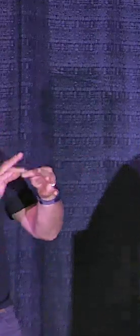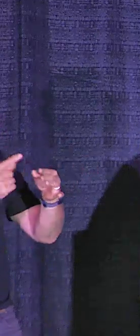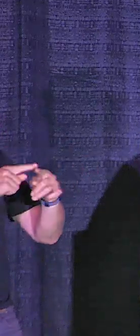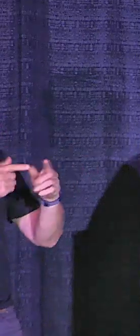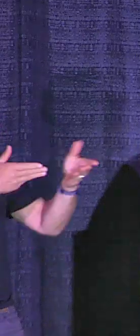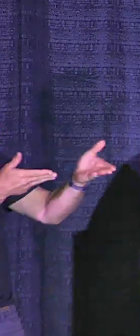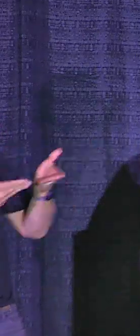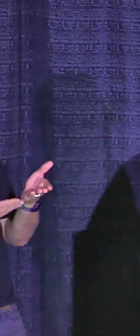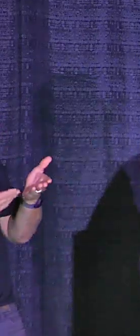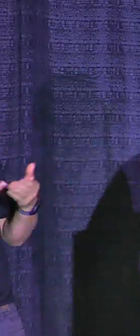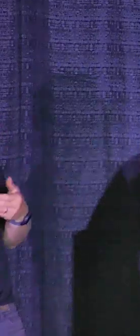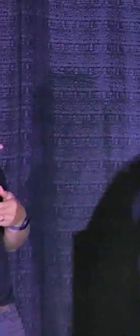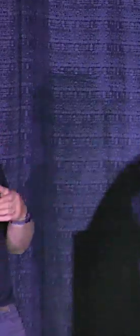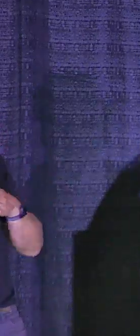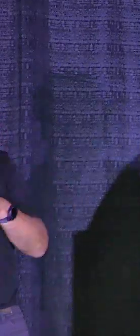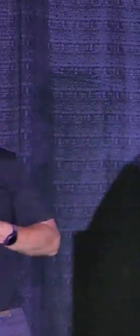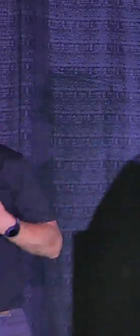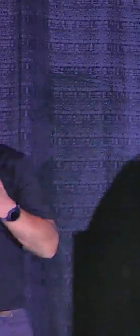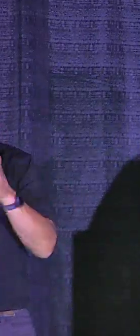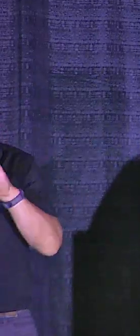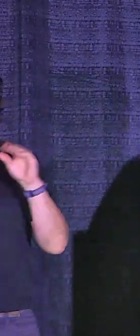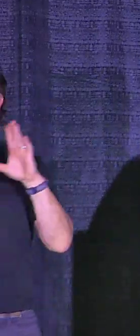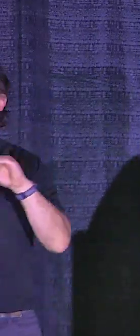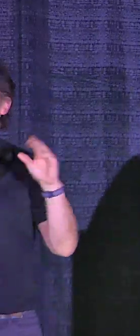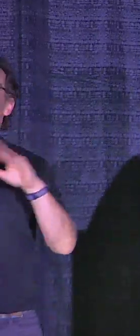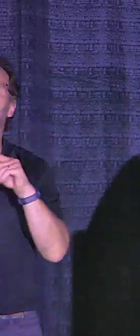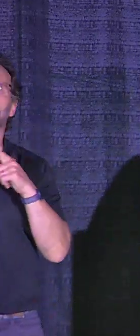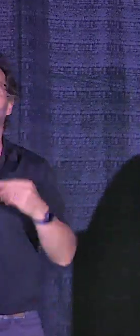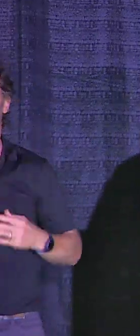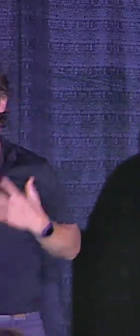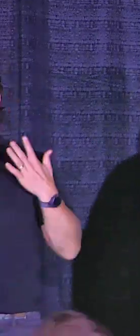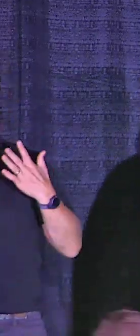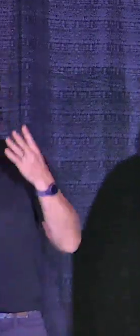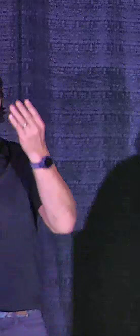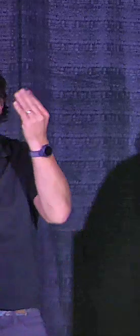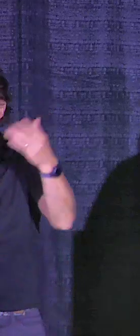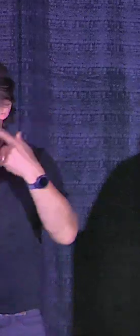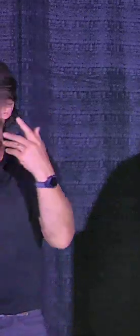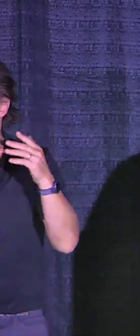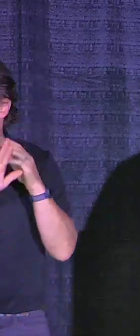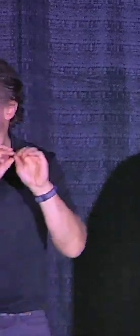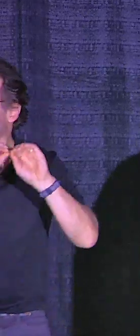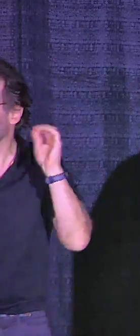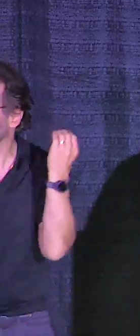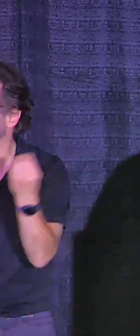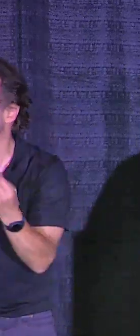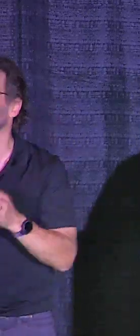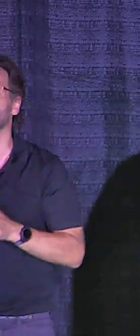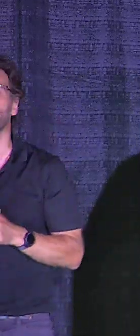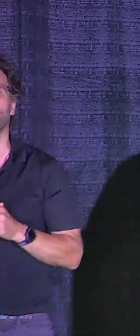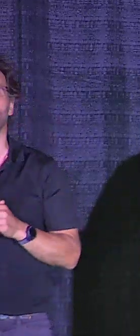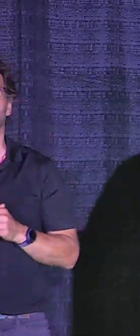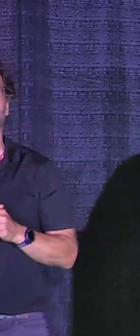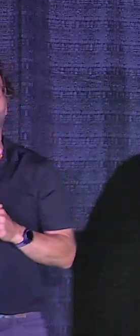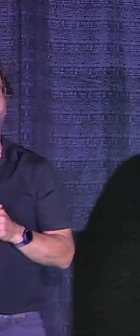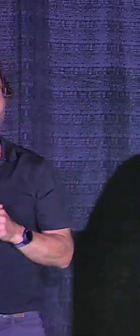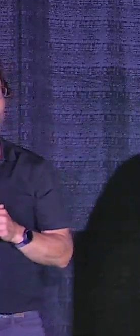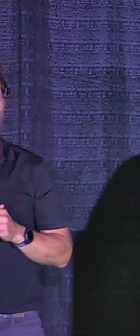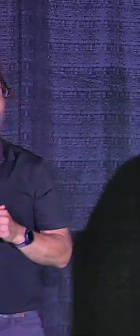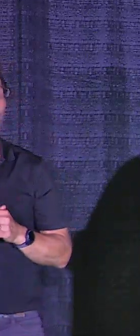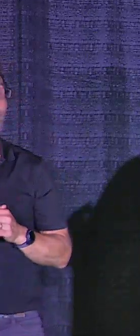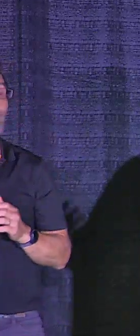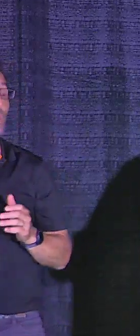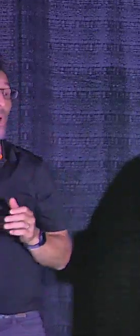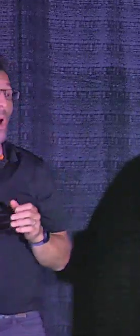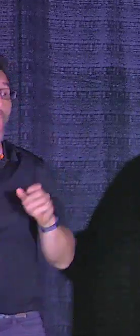ask them to come up and share some words of inspiration, information about their organization, and